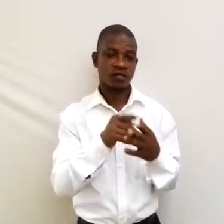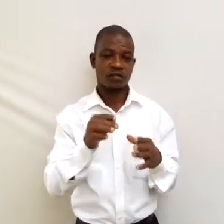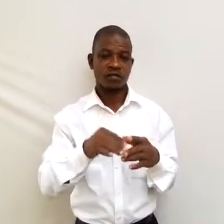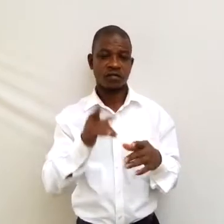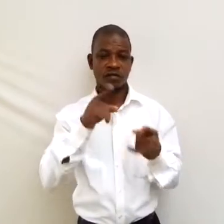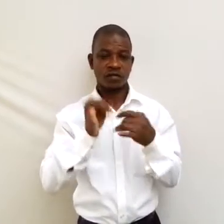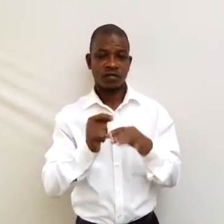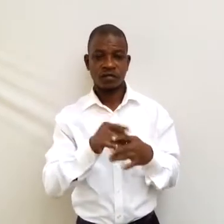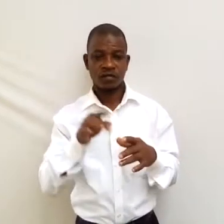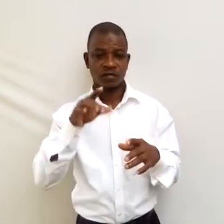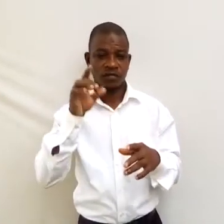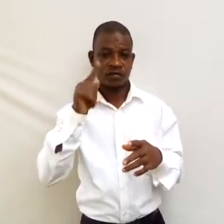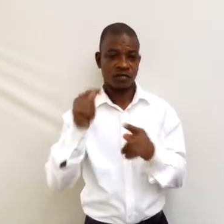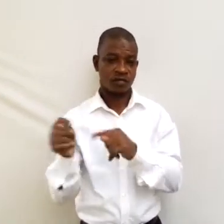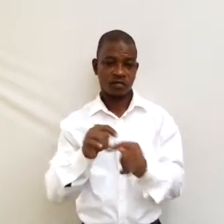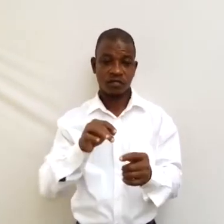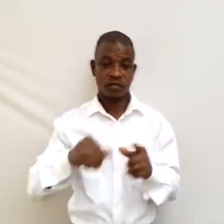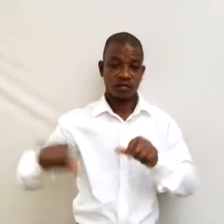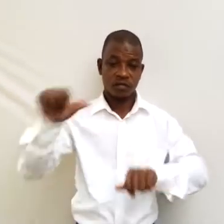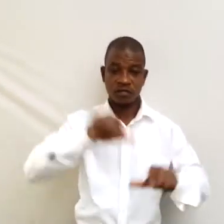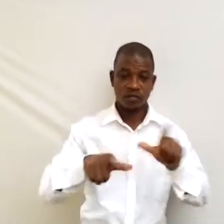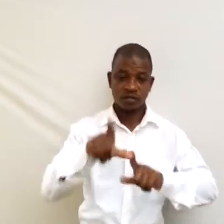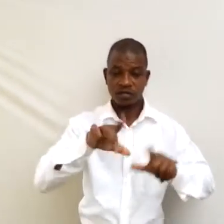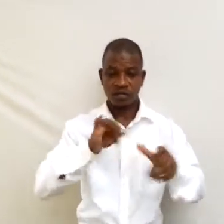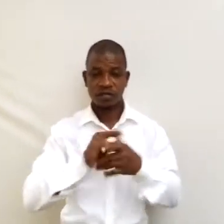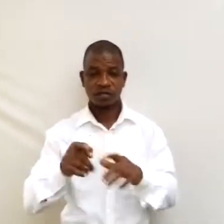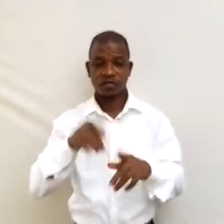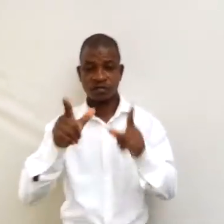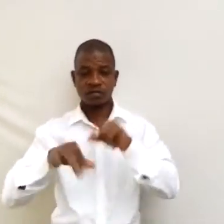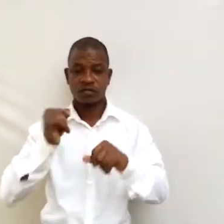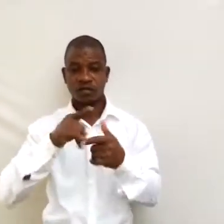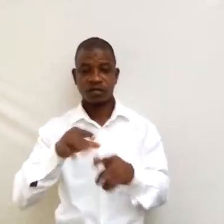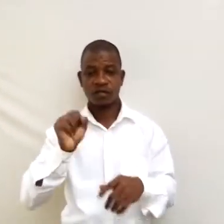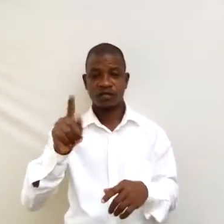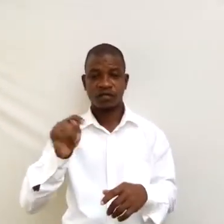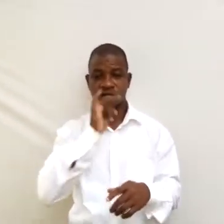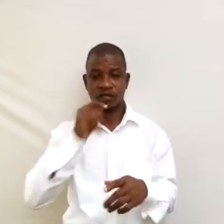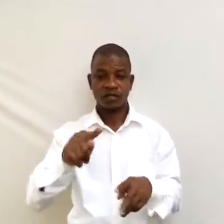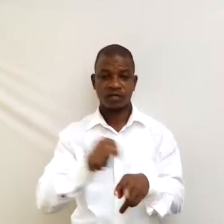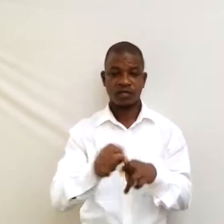sources, signs and symptoms of STIs, treatments to STIs.